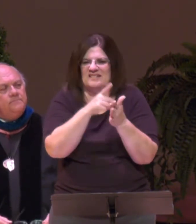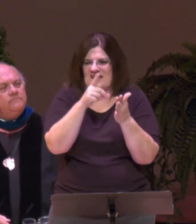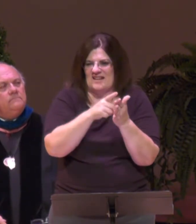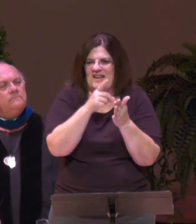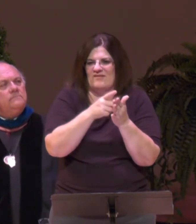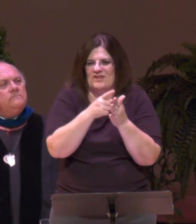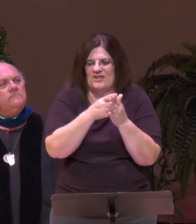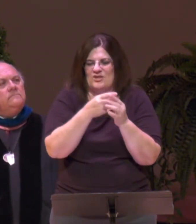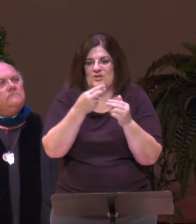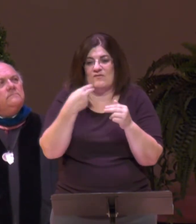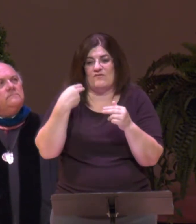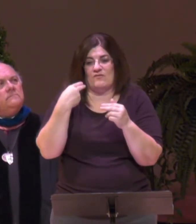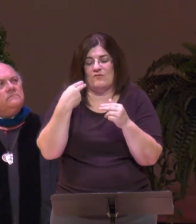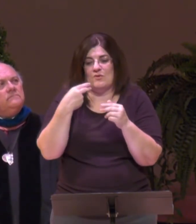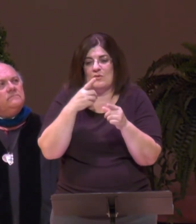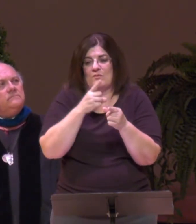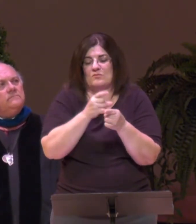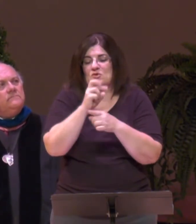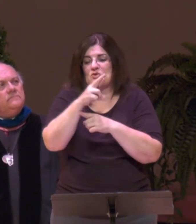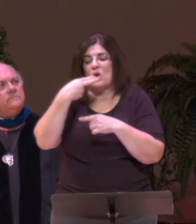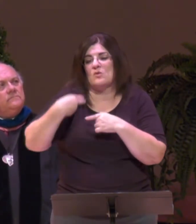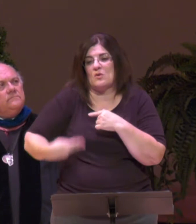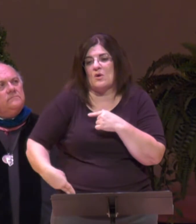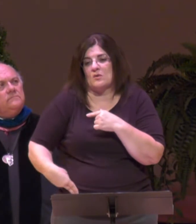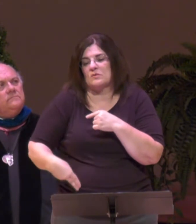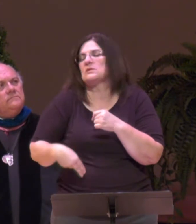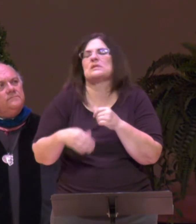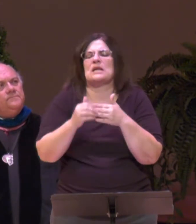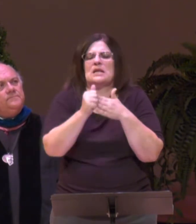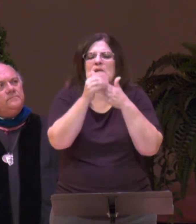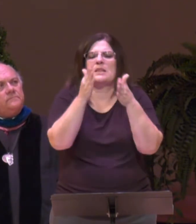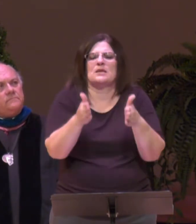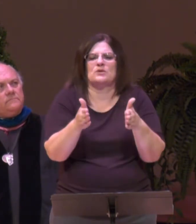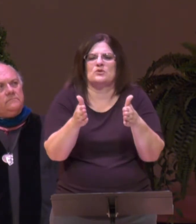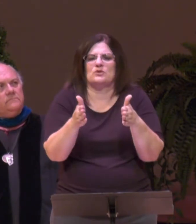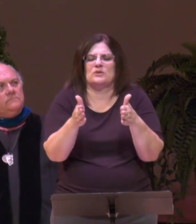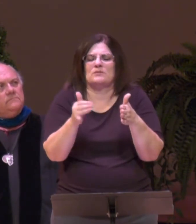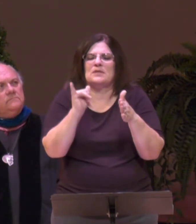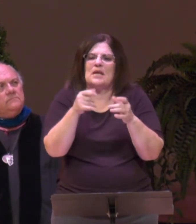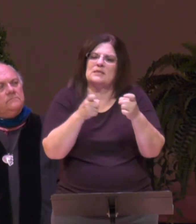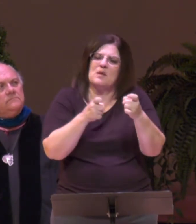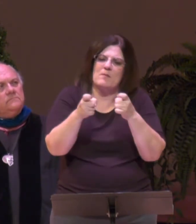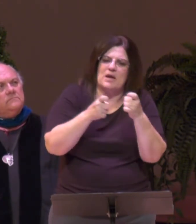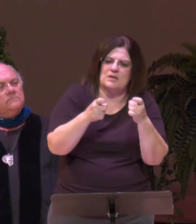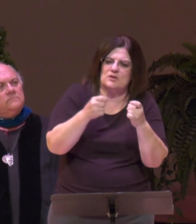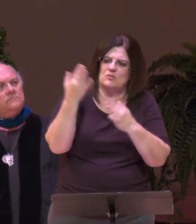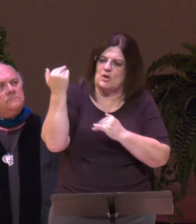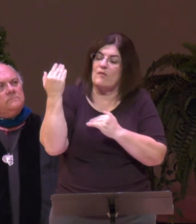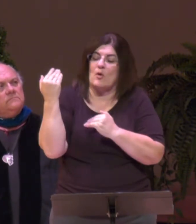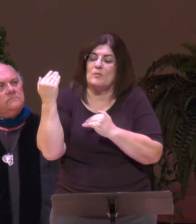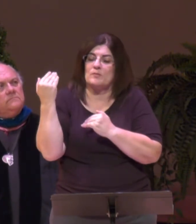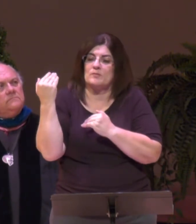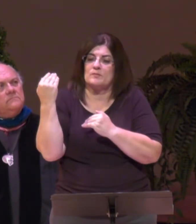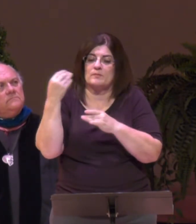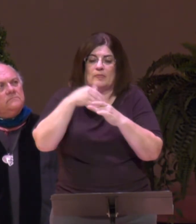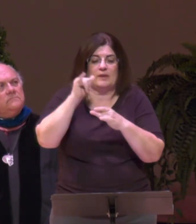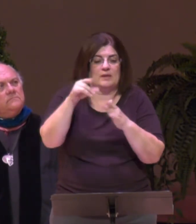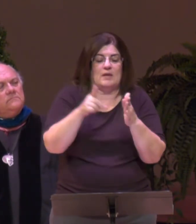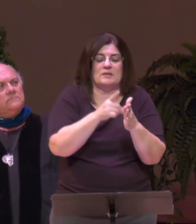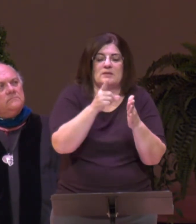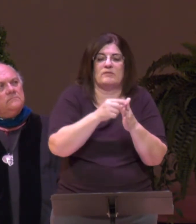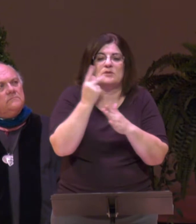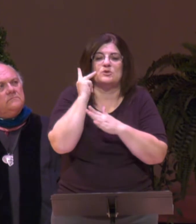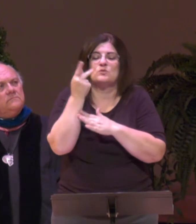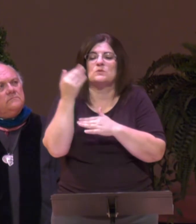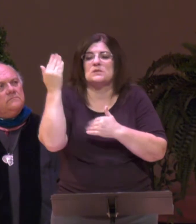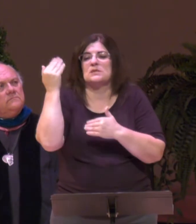hope, or about leadership, I should say. He said, leadership is indeed the management of hope. And in that definition, we see hope